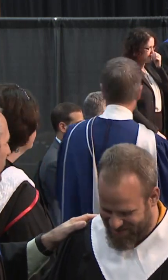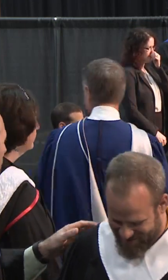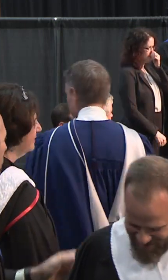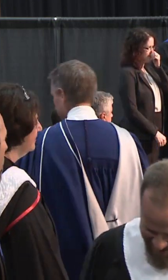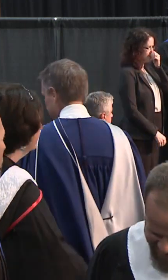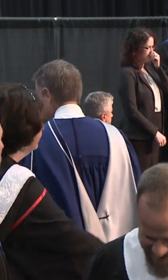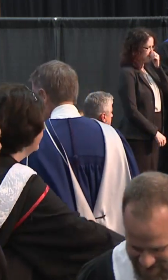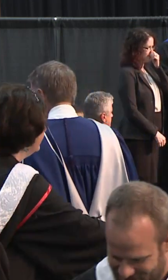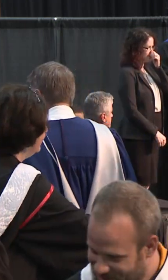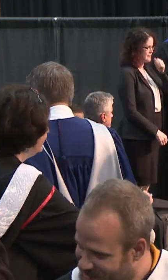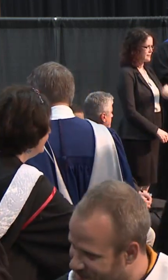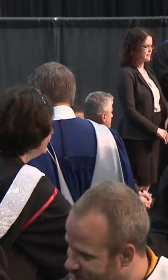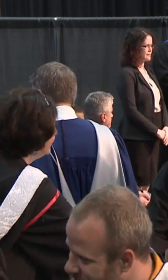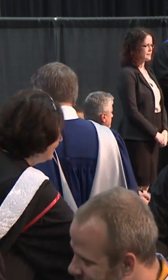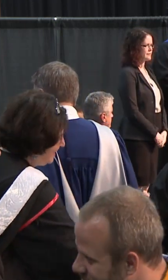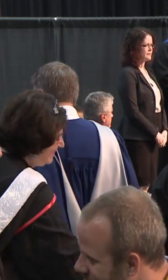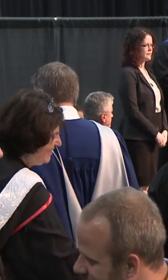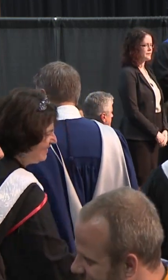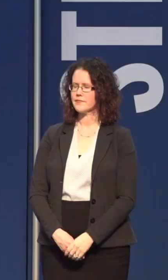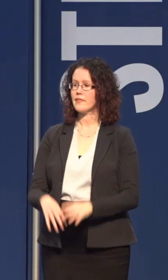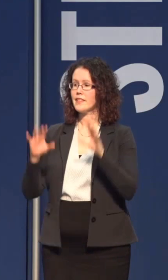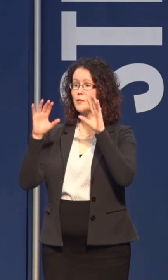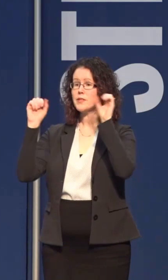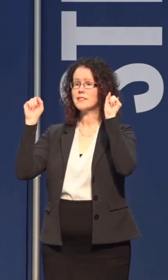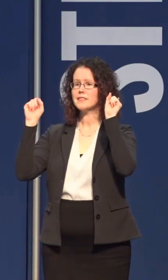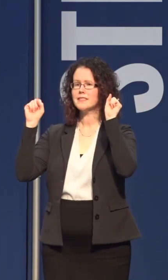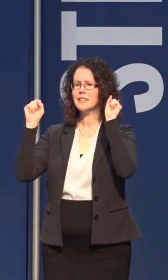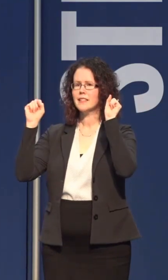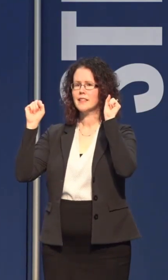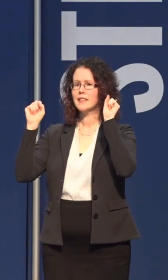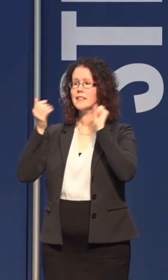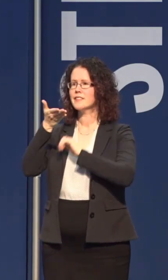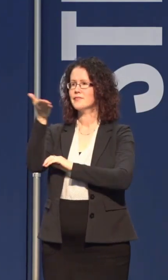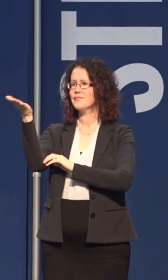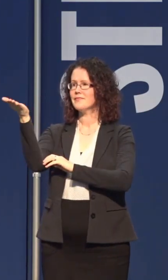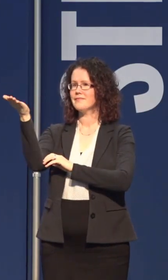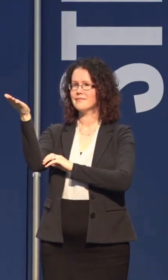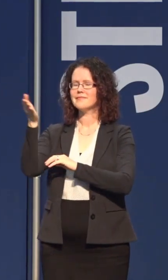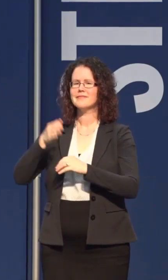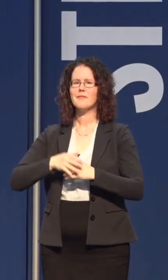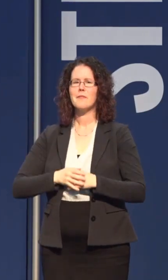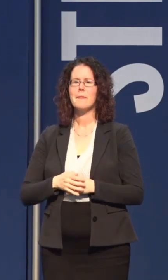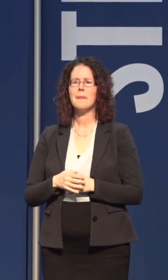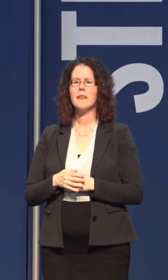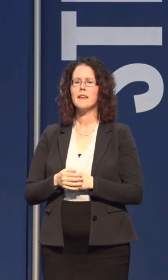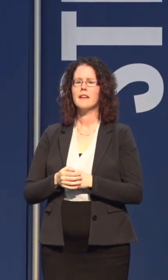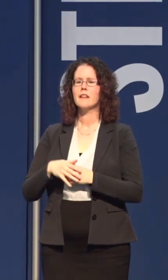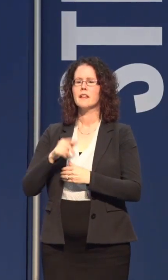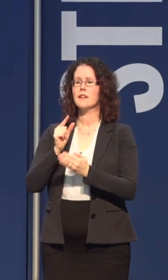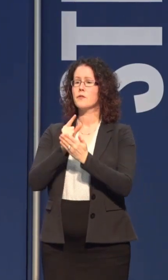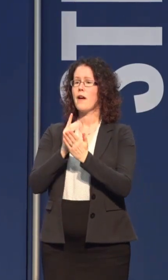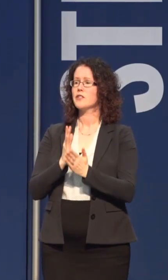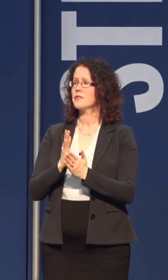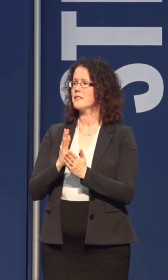Mr. President, ladies and gentlemen, the graduates in automotive service and